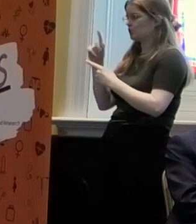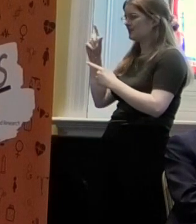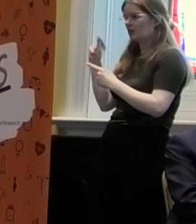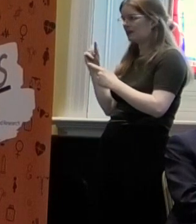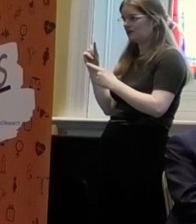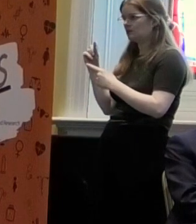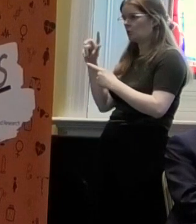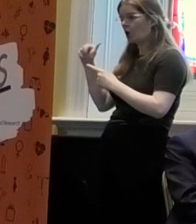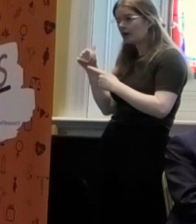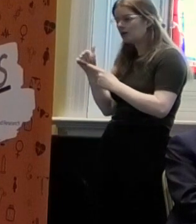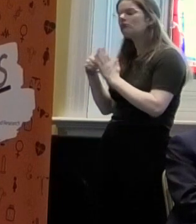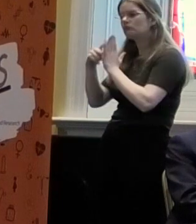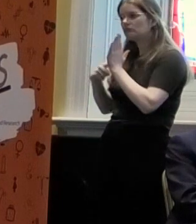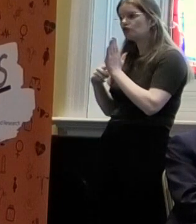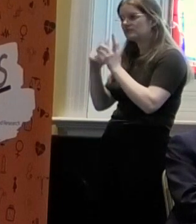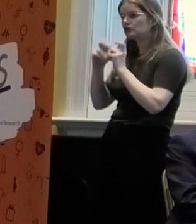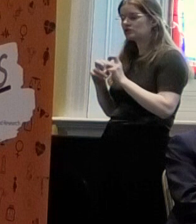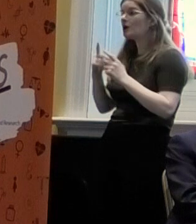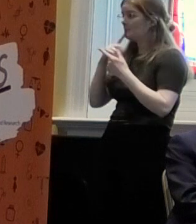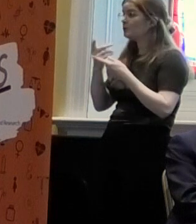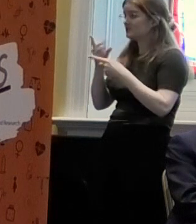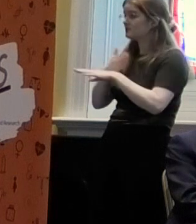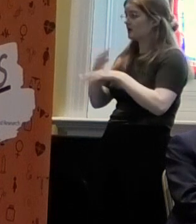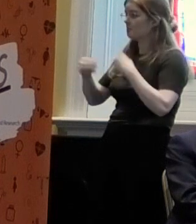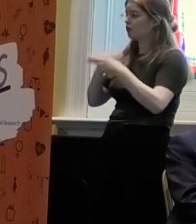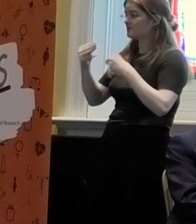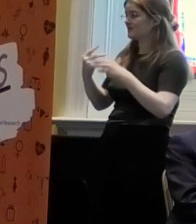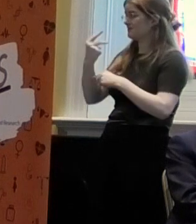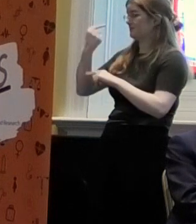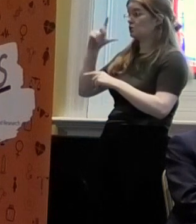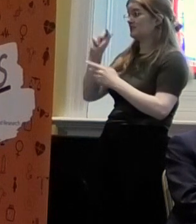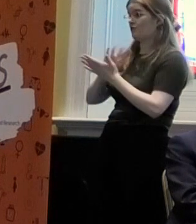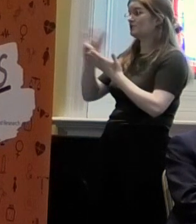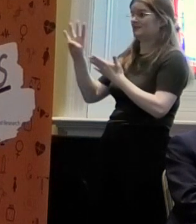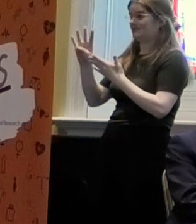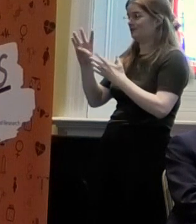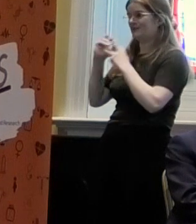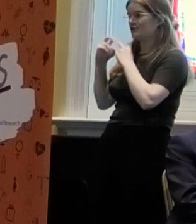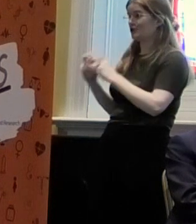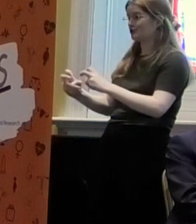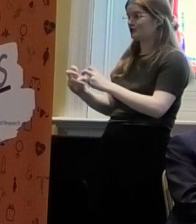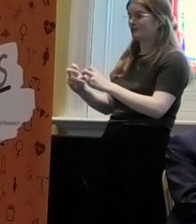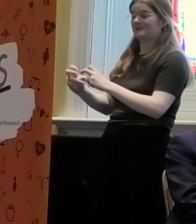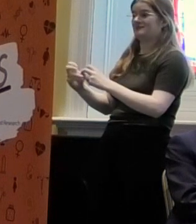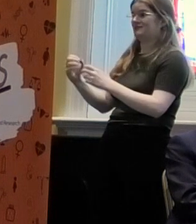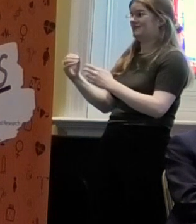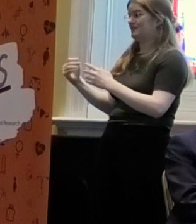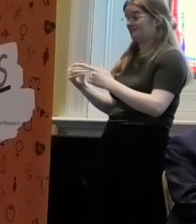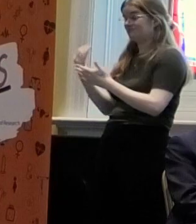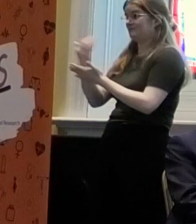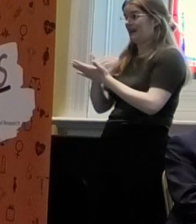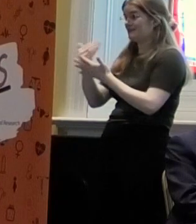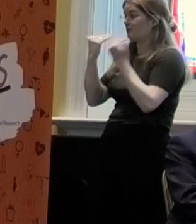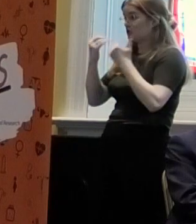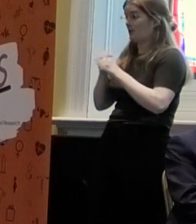2021, but we started the process in 2014. It was a multi-center study, but it was